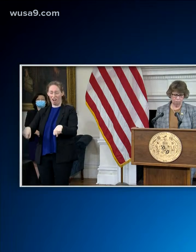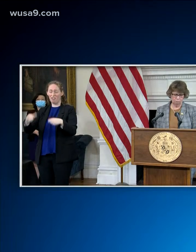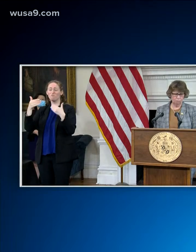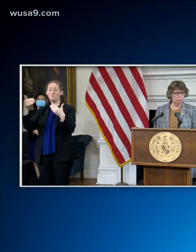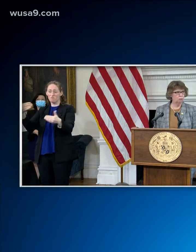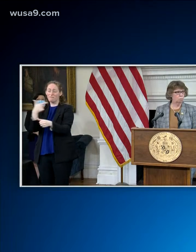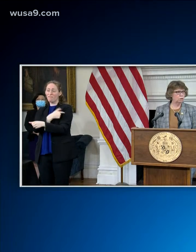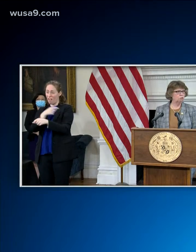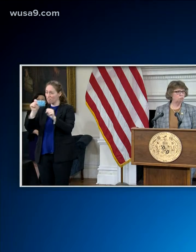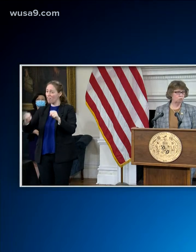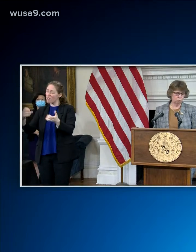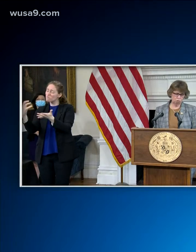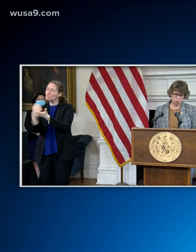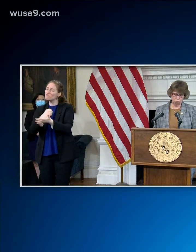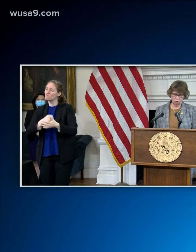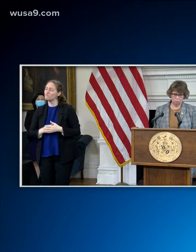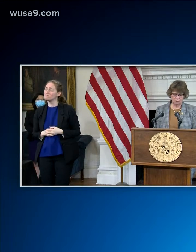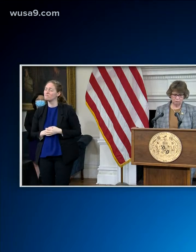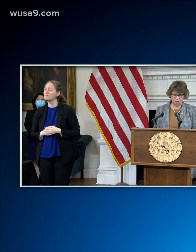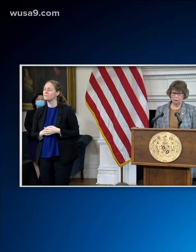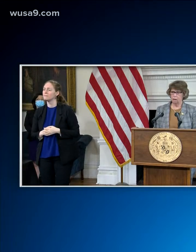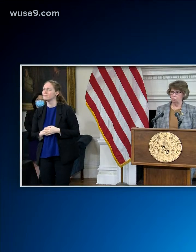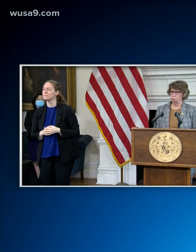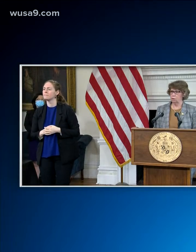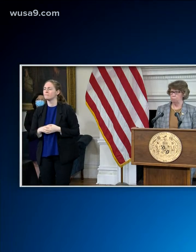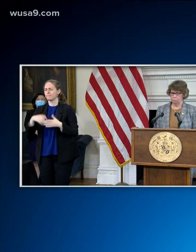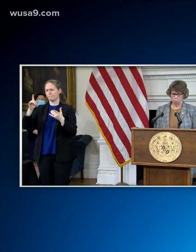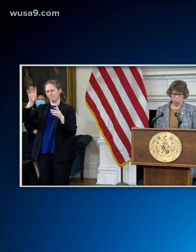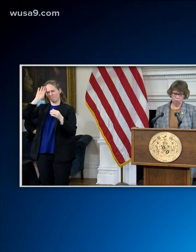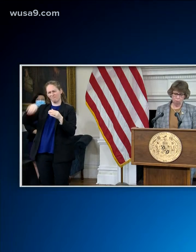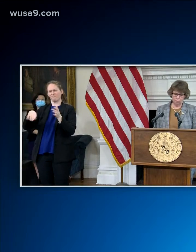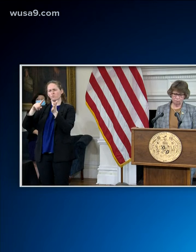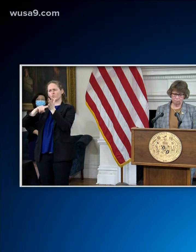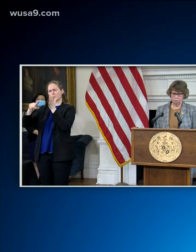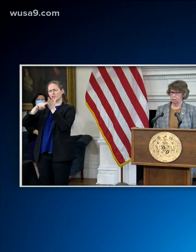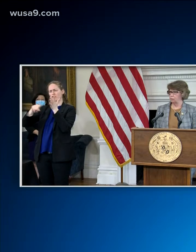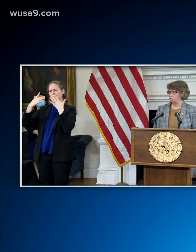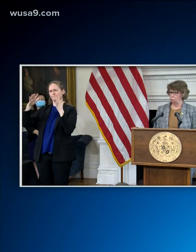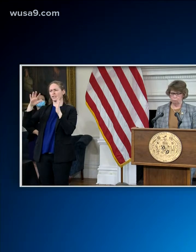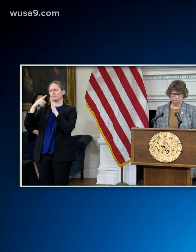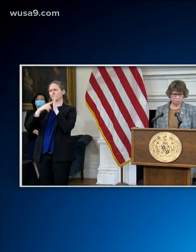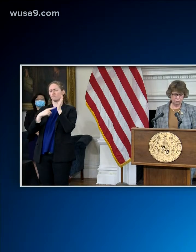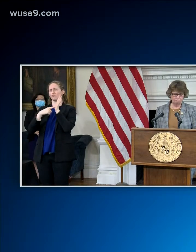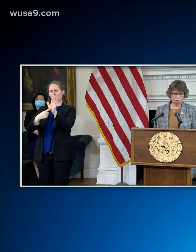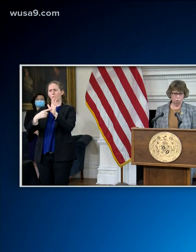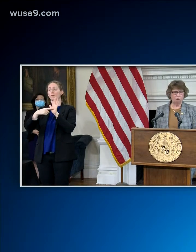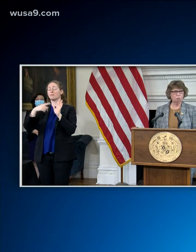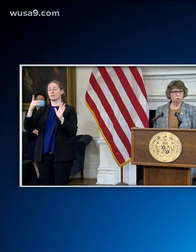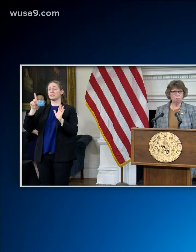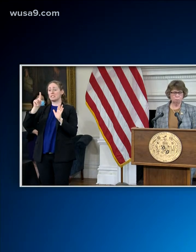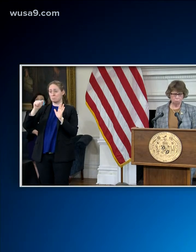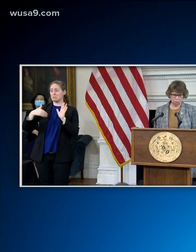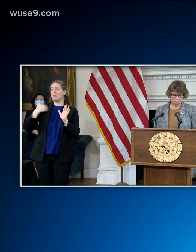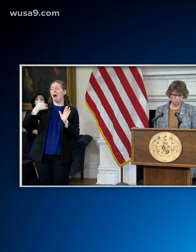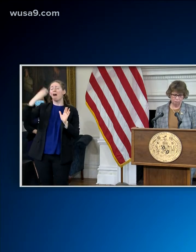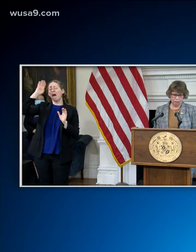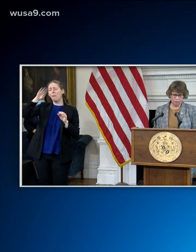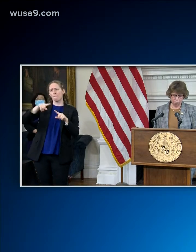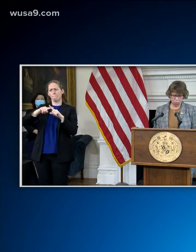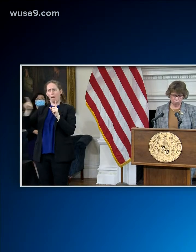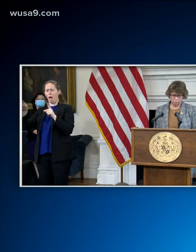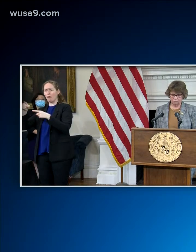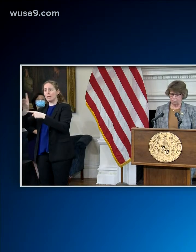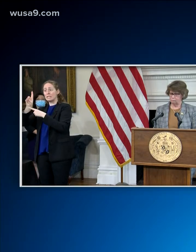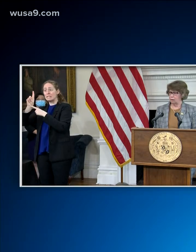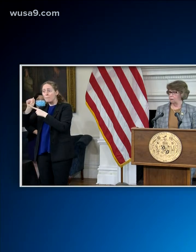service. Research shows that non-elderly people with disabilities who receive long-term supports